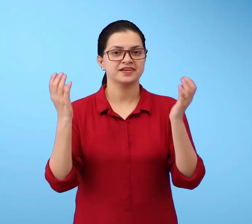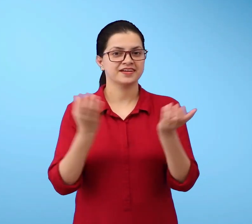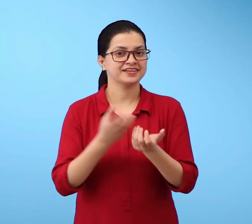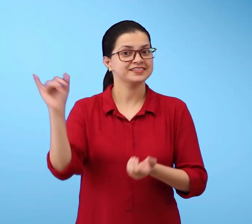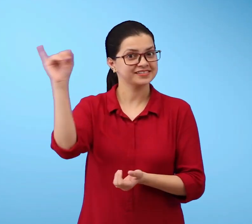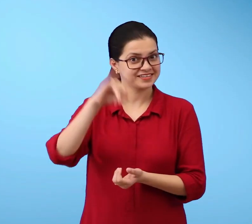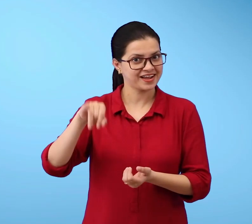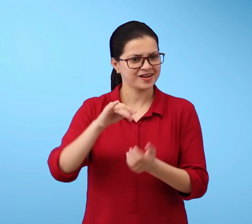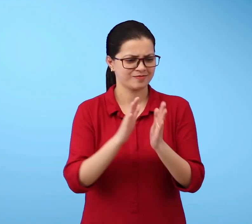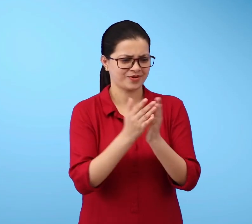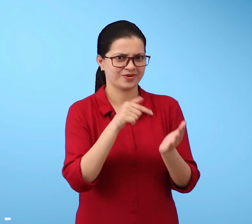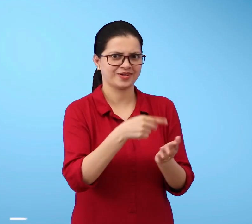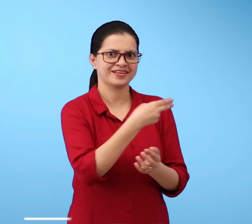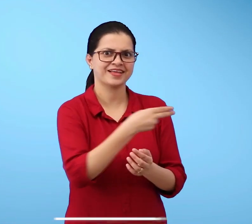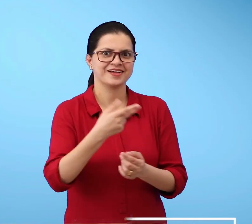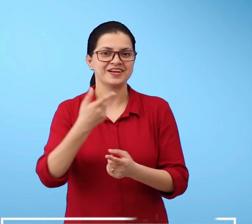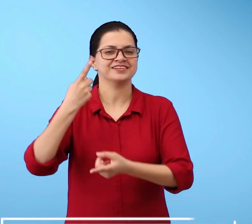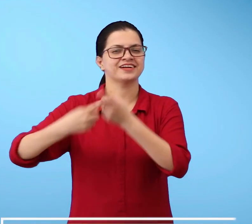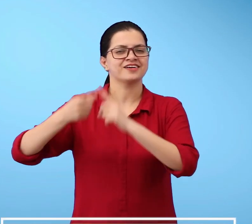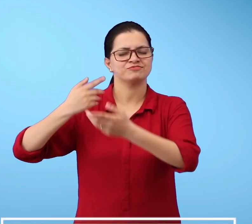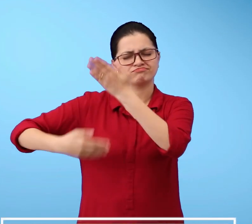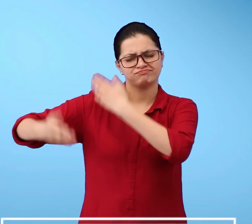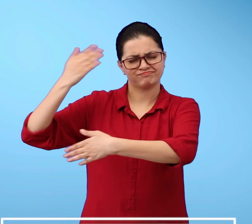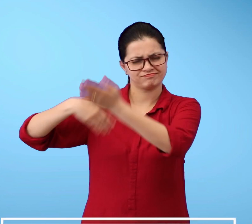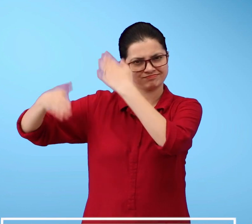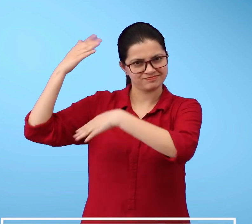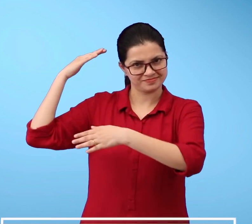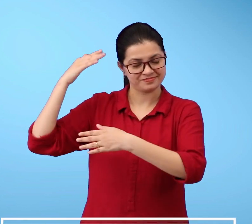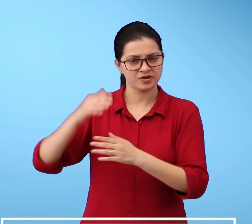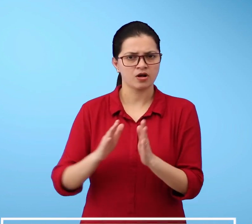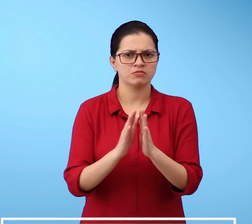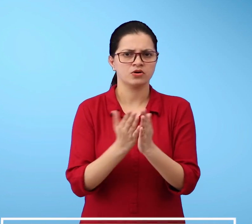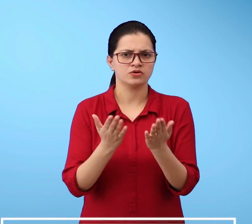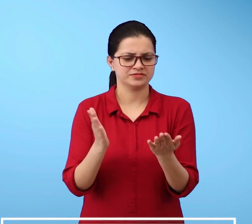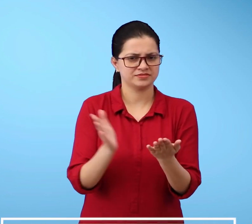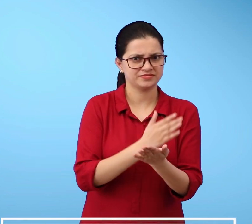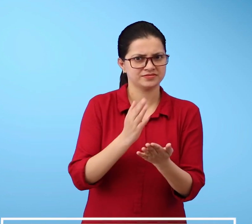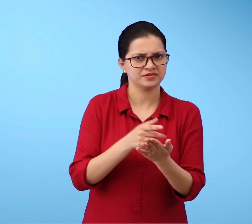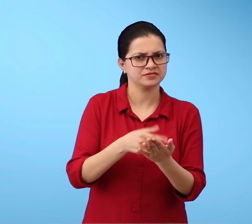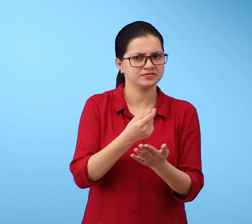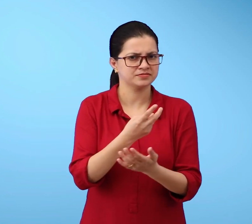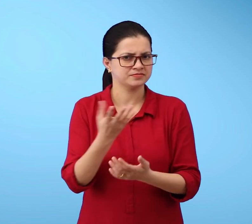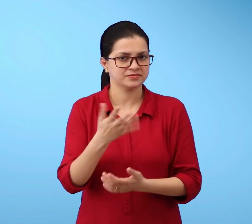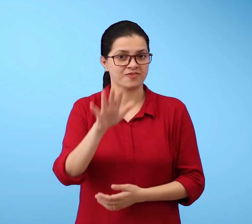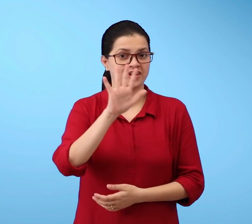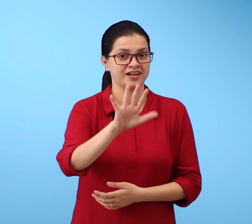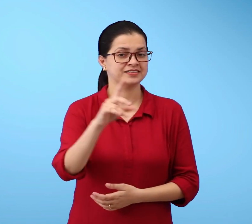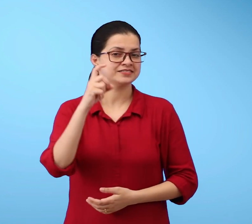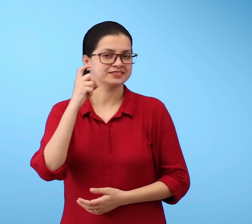Class 6th, entitled Our Pasts 1, page number